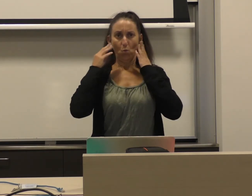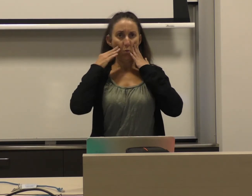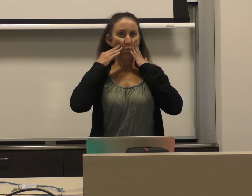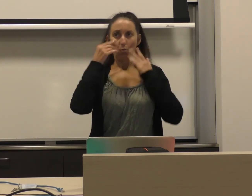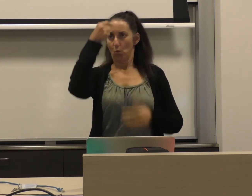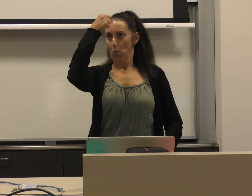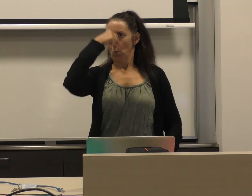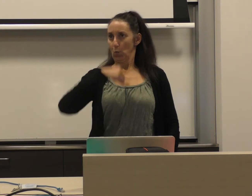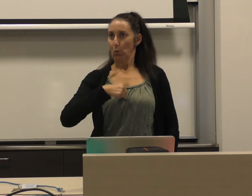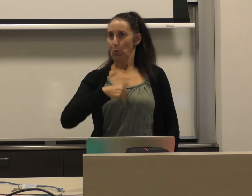sucking them in if you're thin,